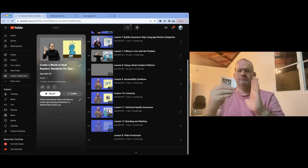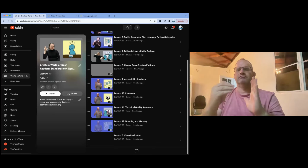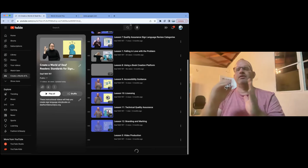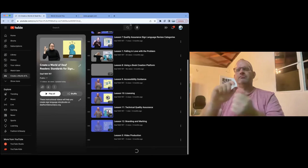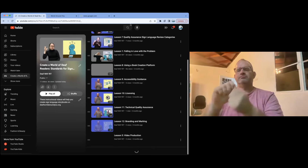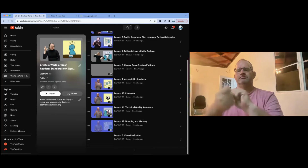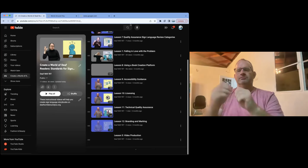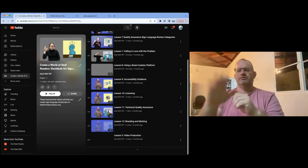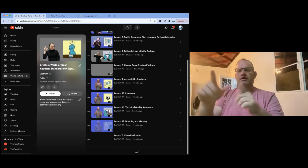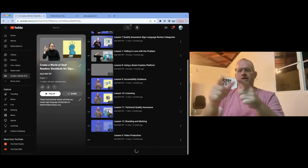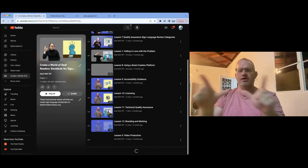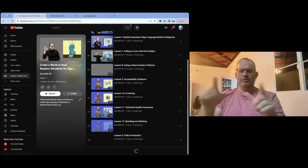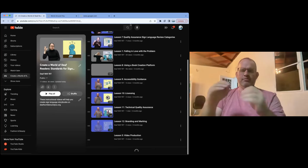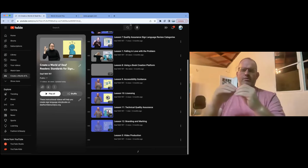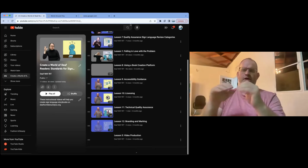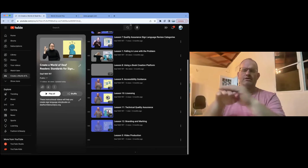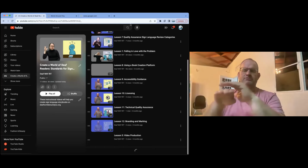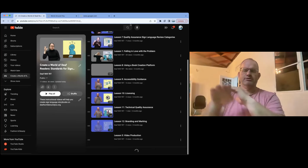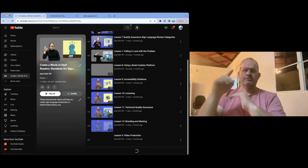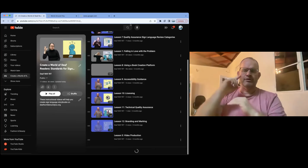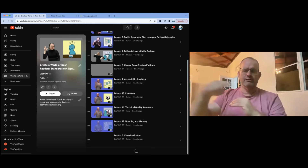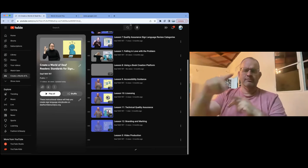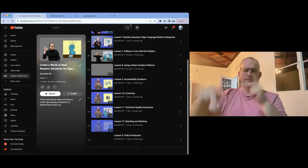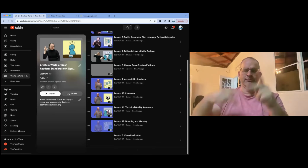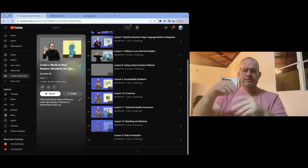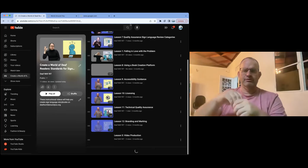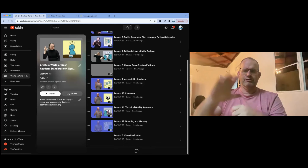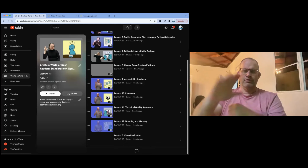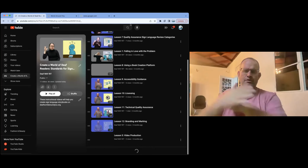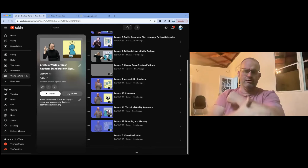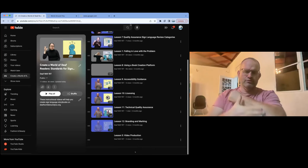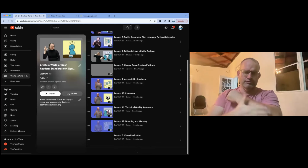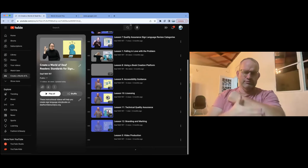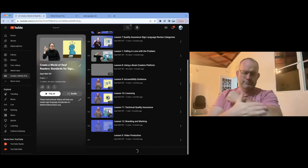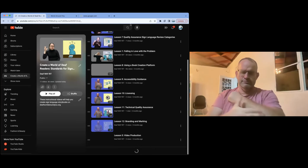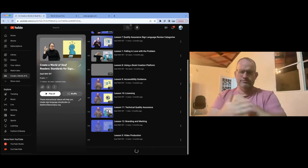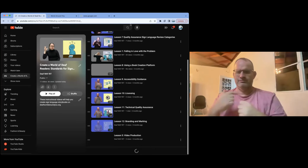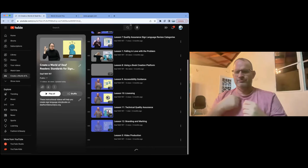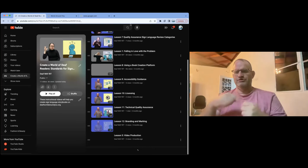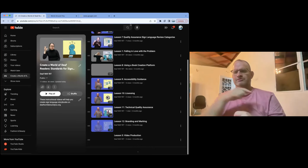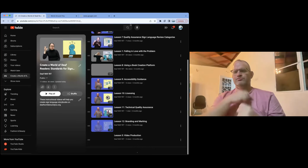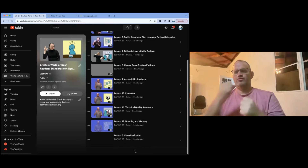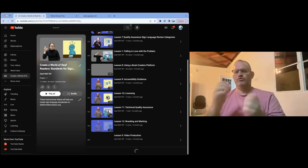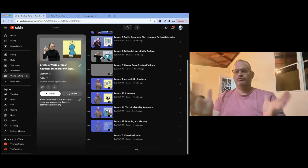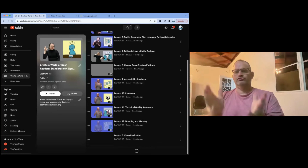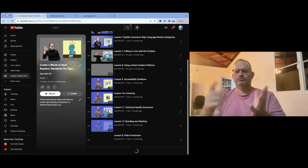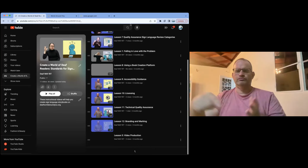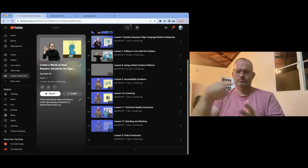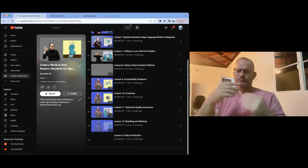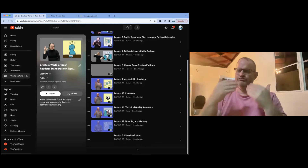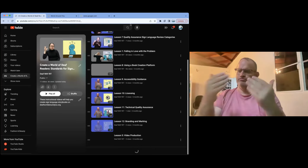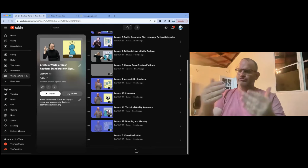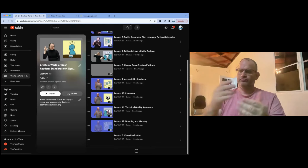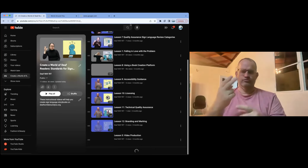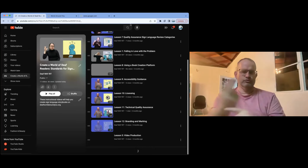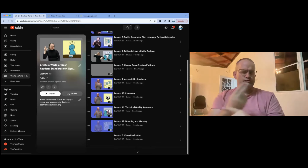written language, please do so. You do have license to do that so that they can be translated and be made accessible to those who are